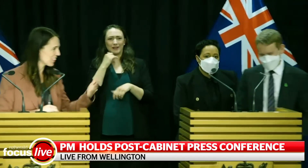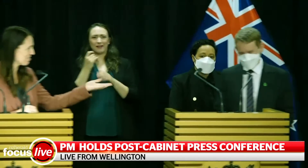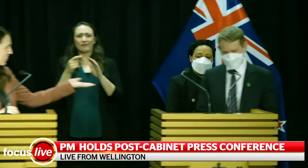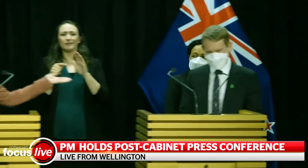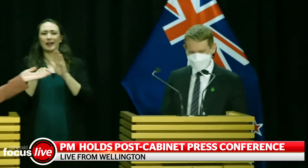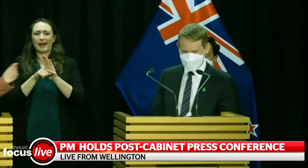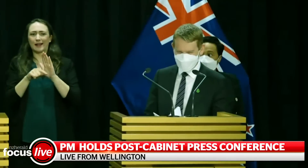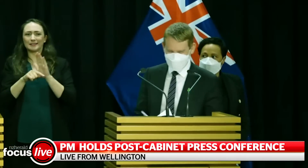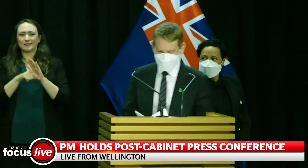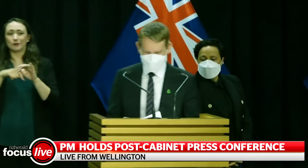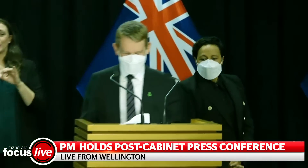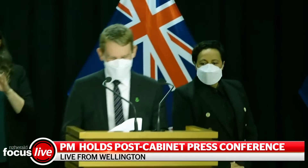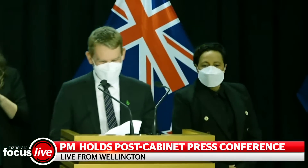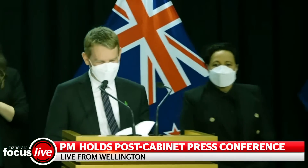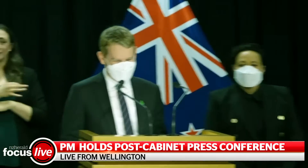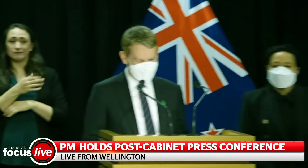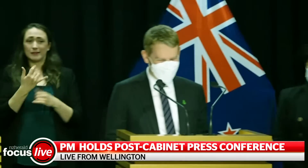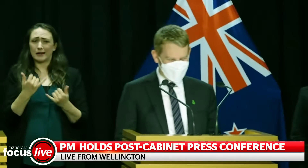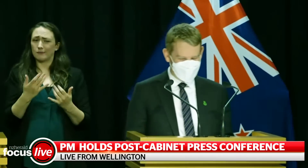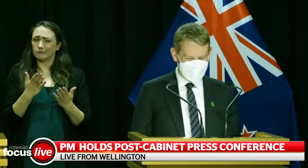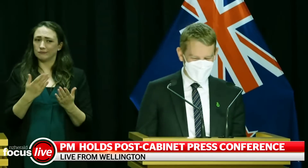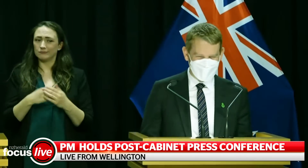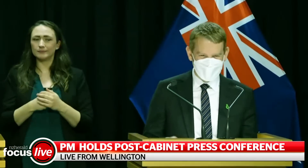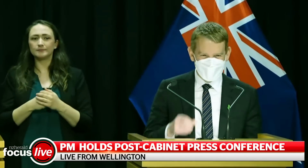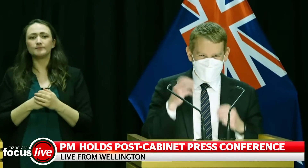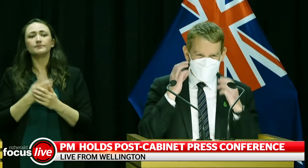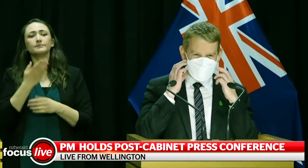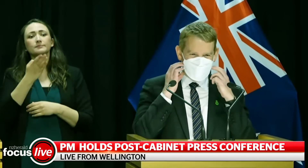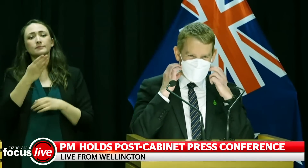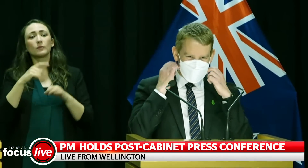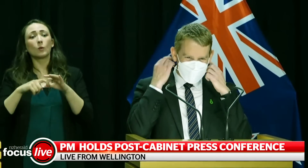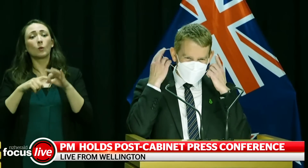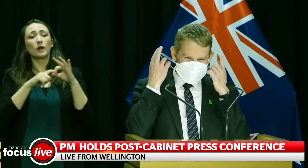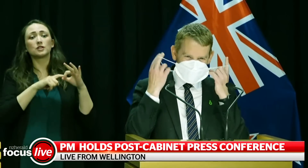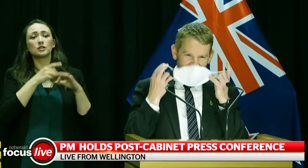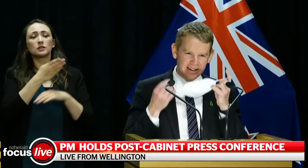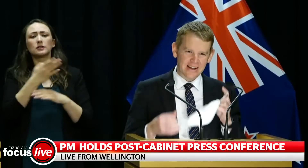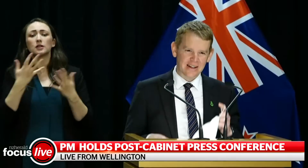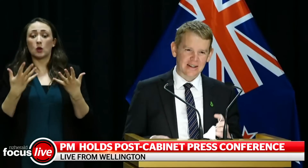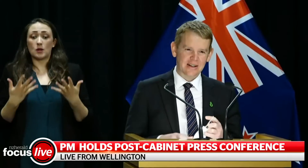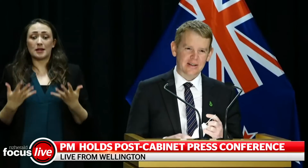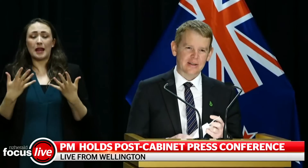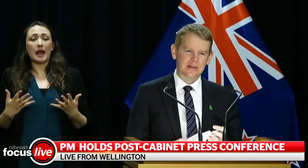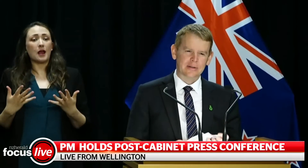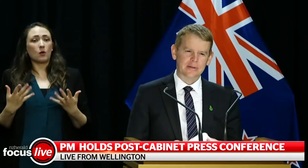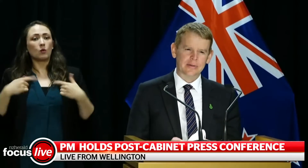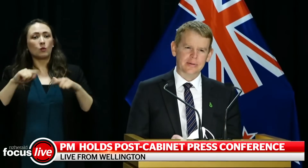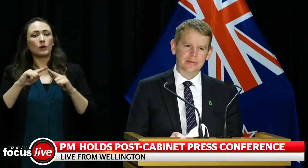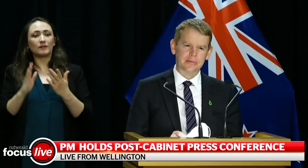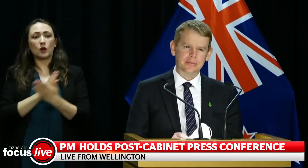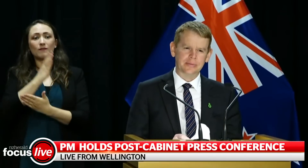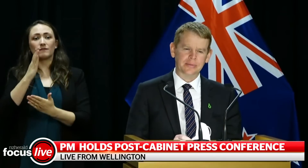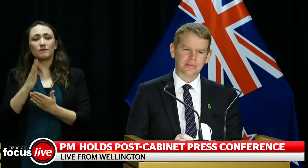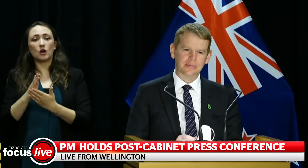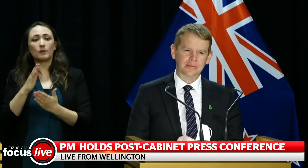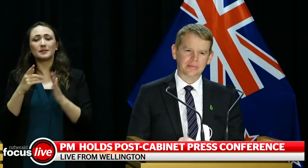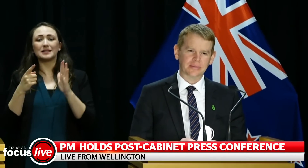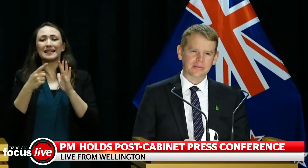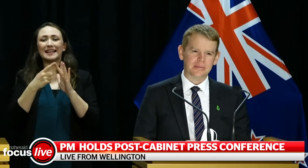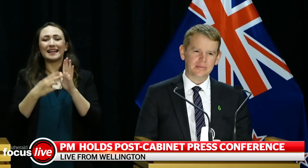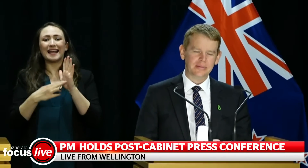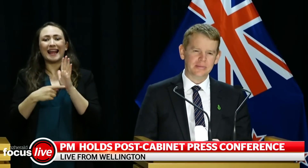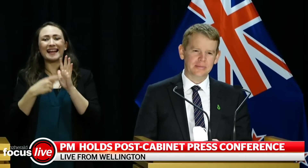all we'll then finish for you two on this question. Minister, what criteria do police use now that we have confirmation that a memo from Interpol